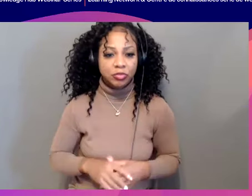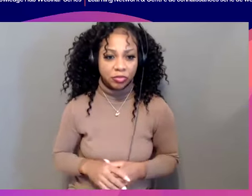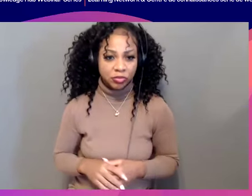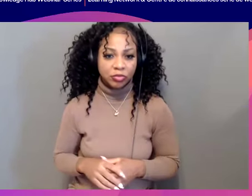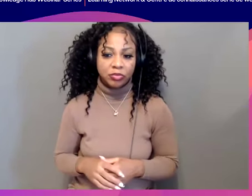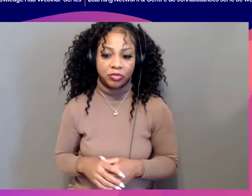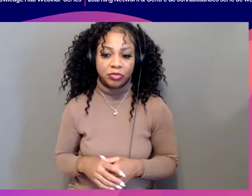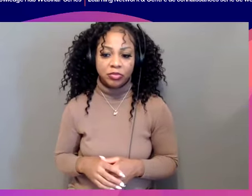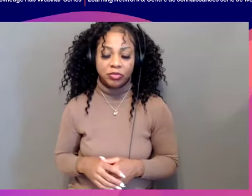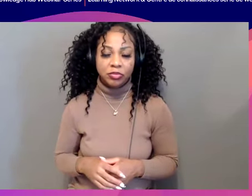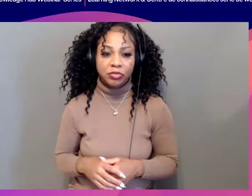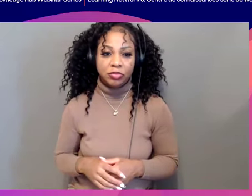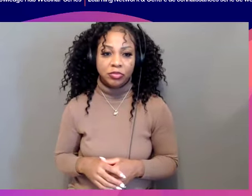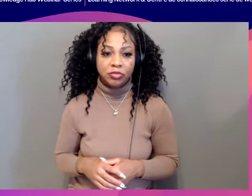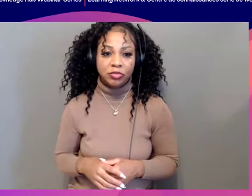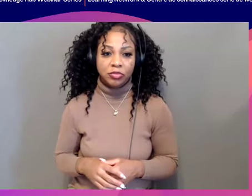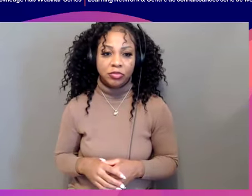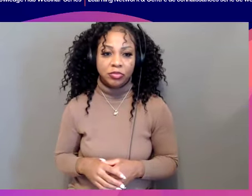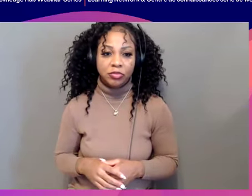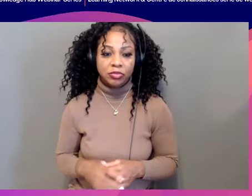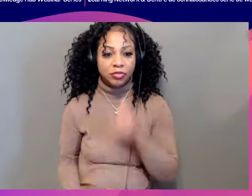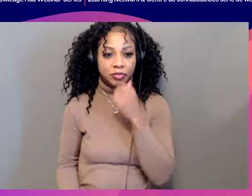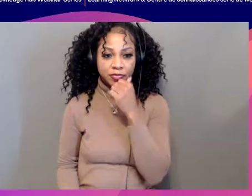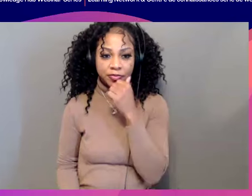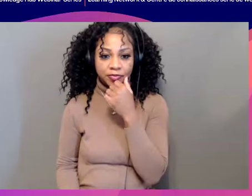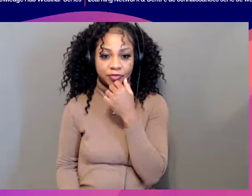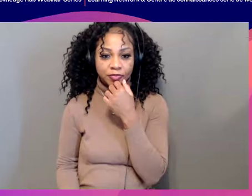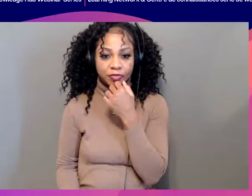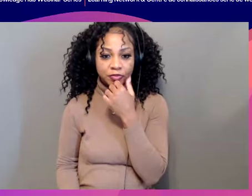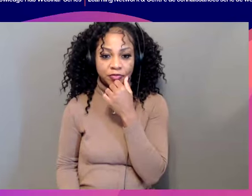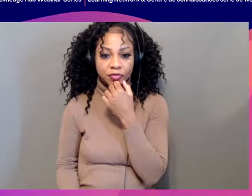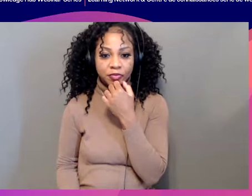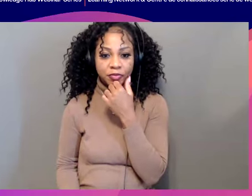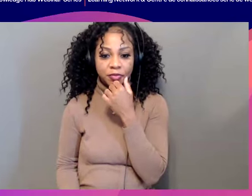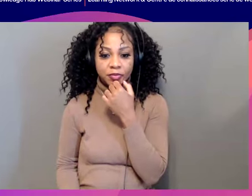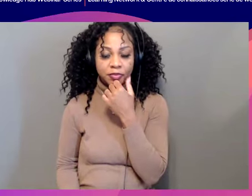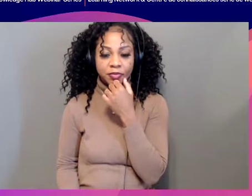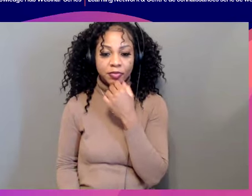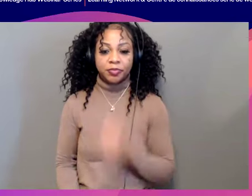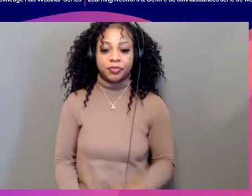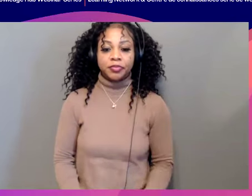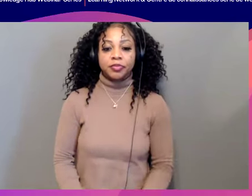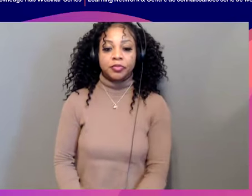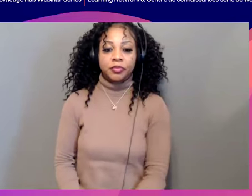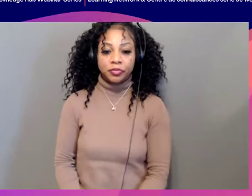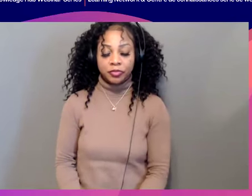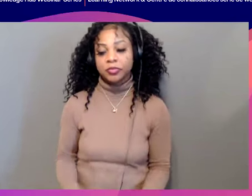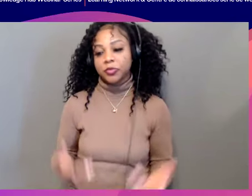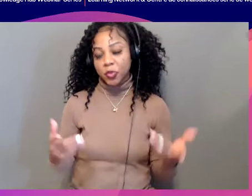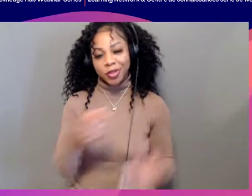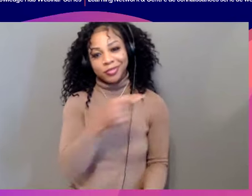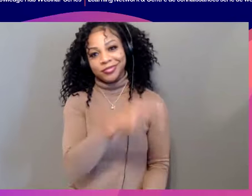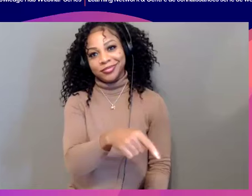forms of workplace aggressions? Right. So ideally they would have the education